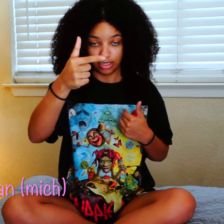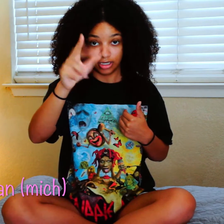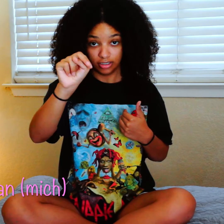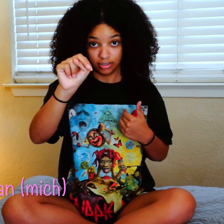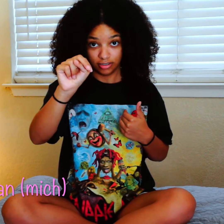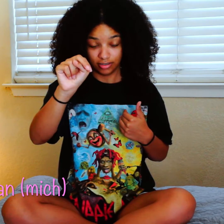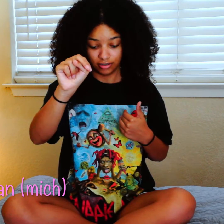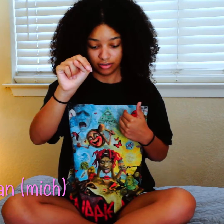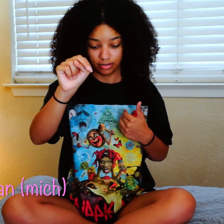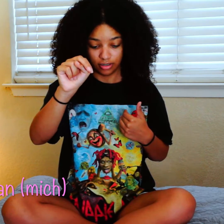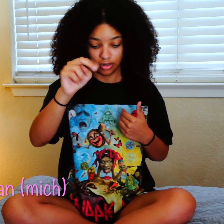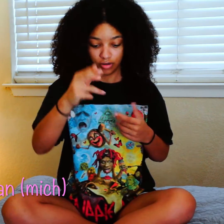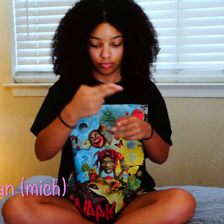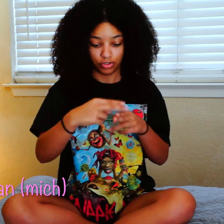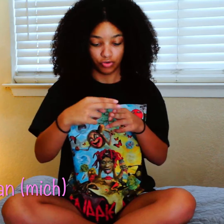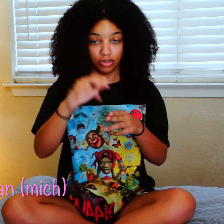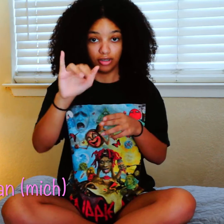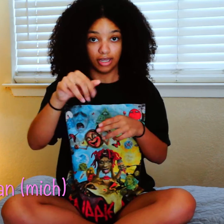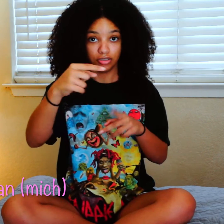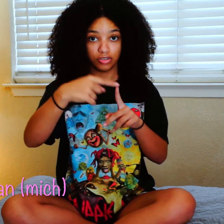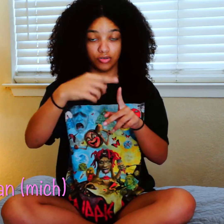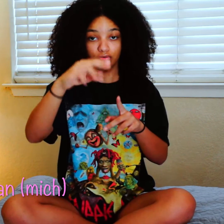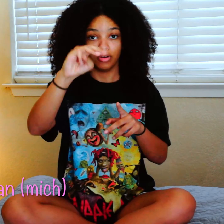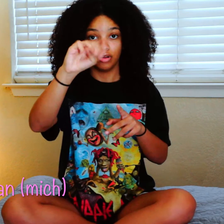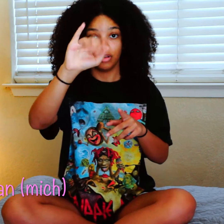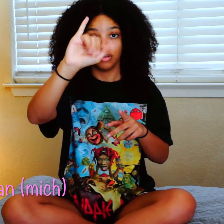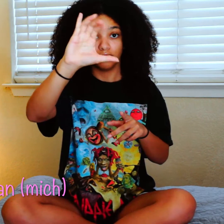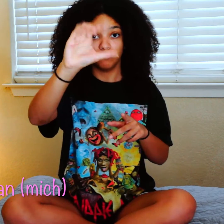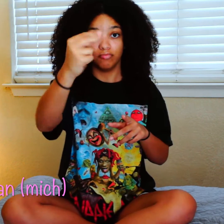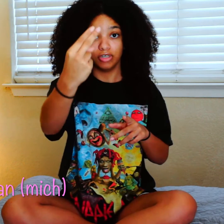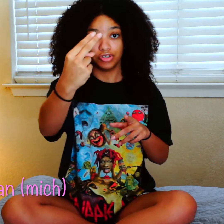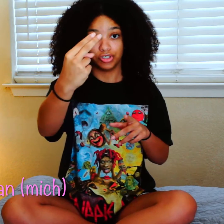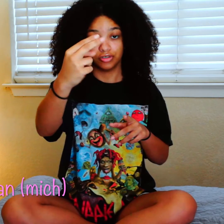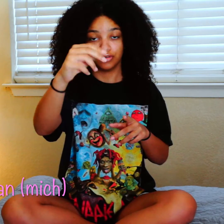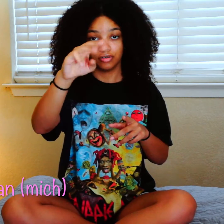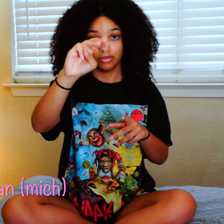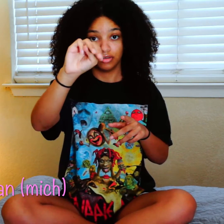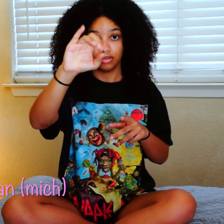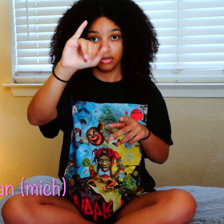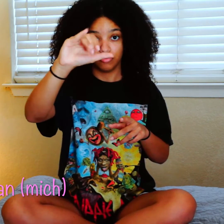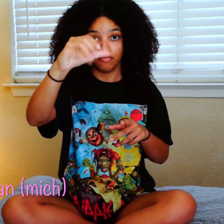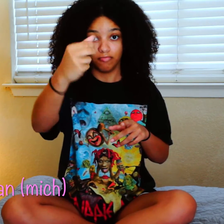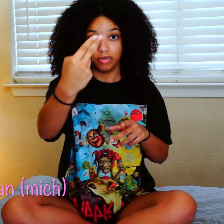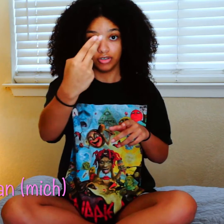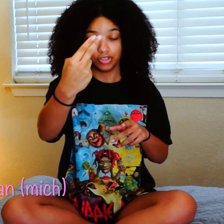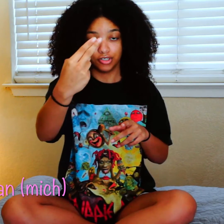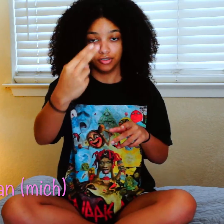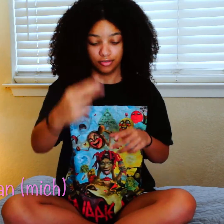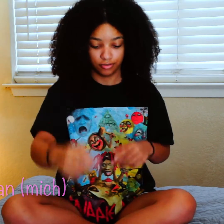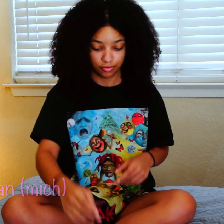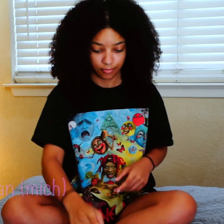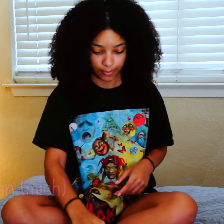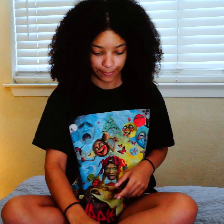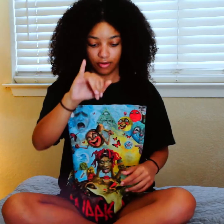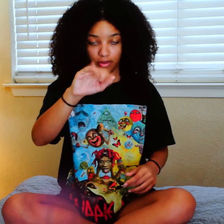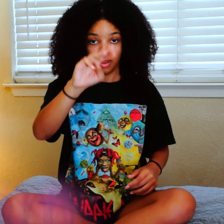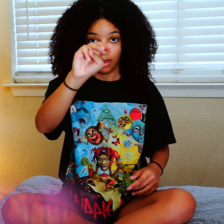Michigan. We shorten that to Mitch. Mitch.